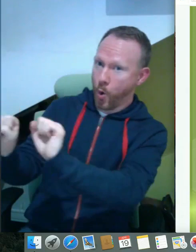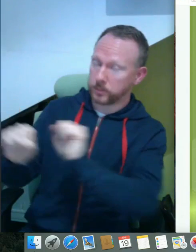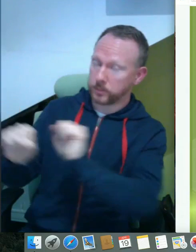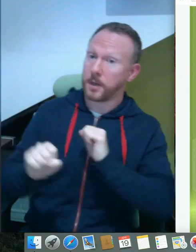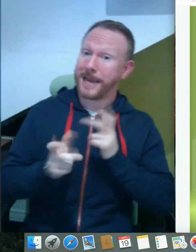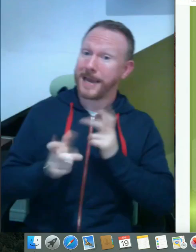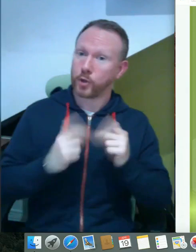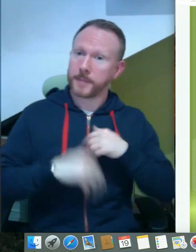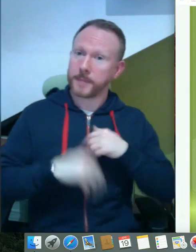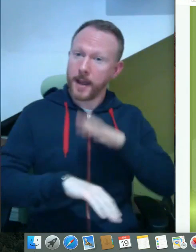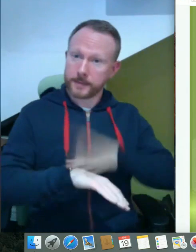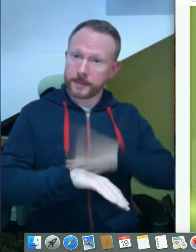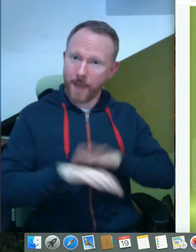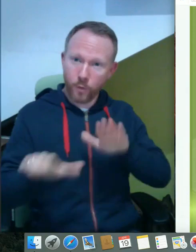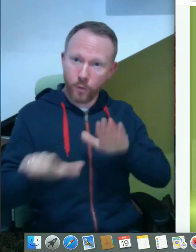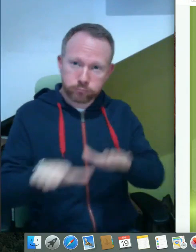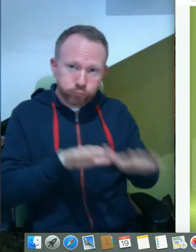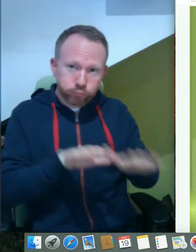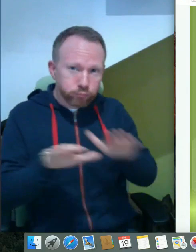using consec?